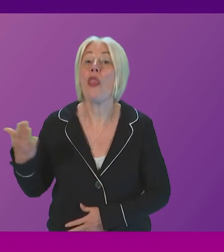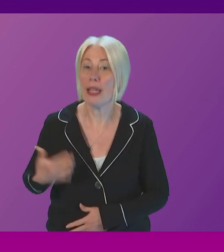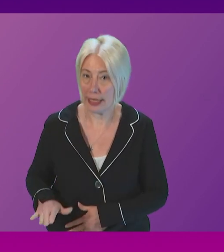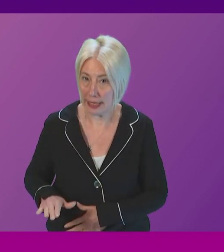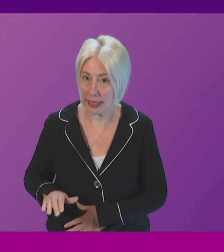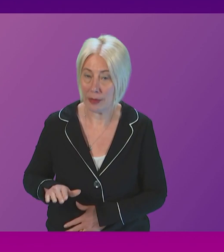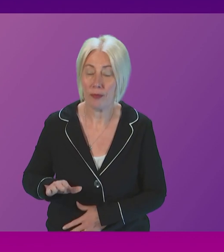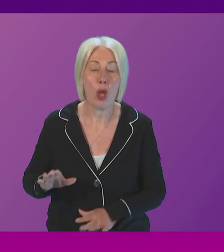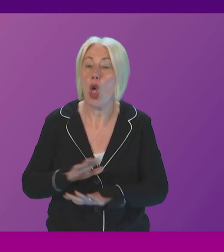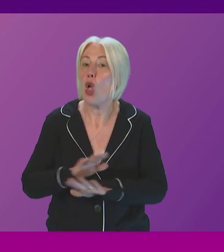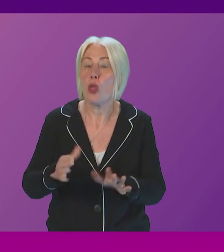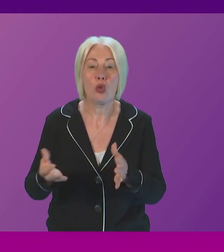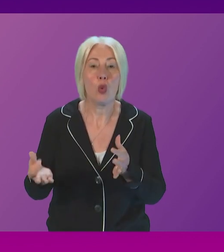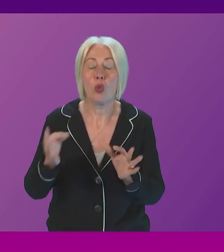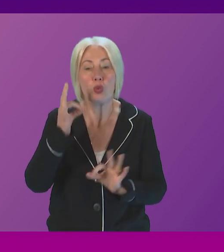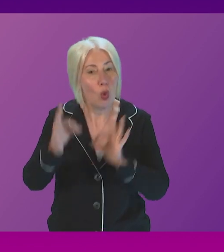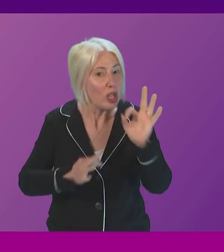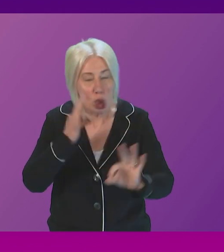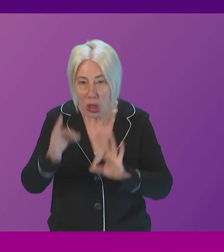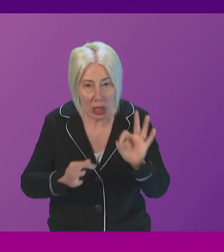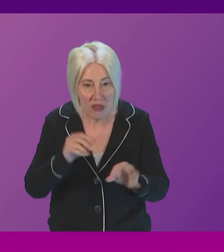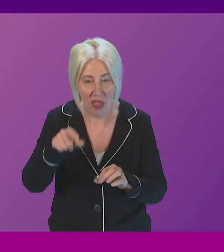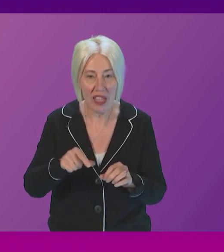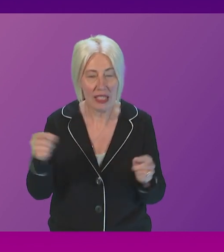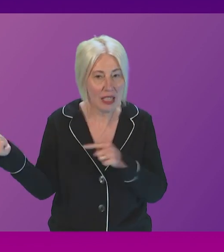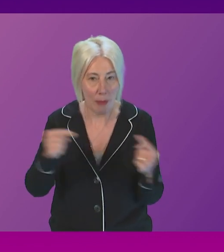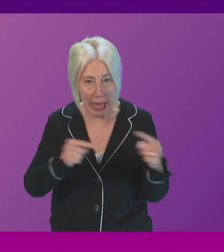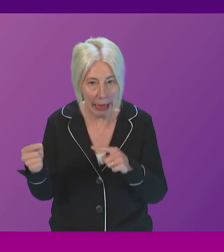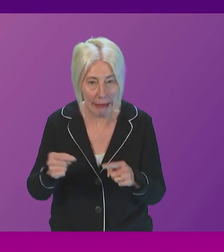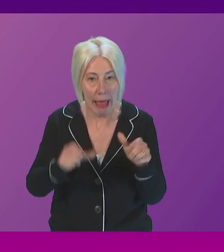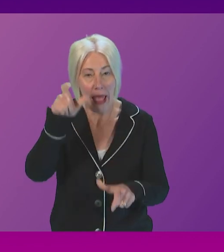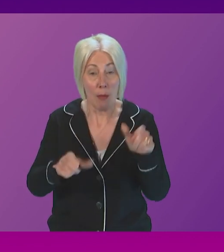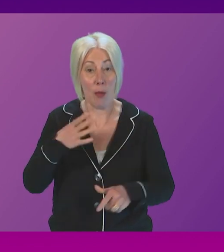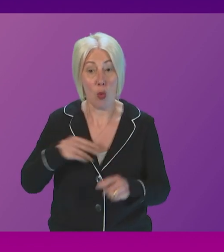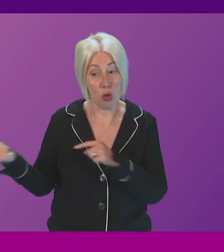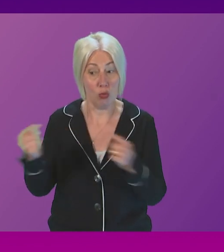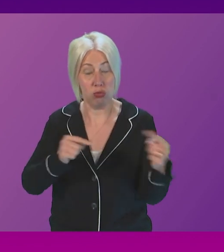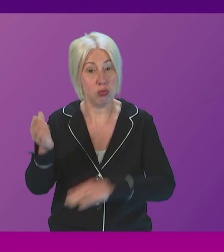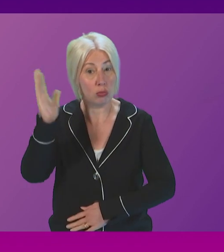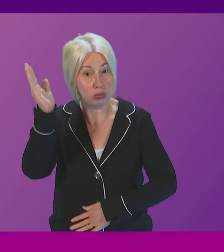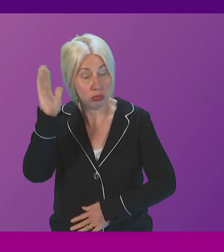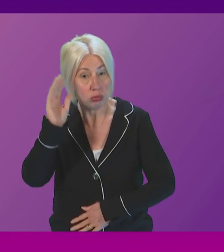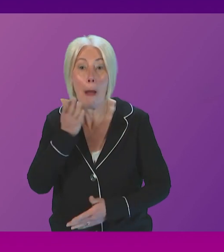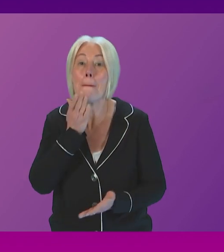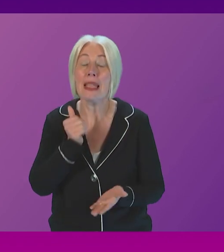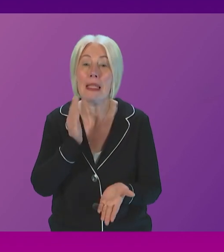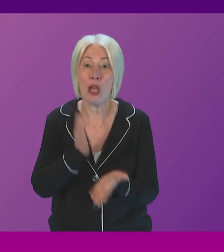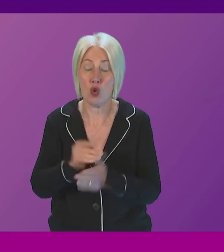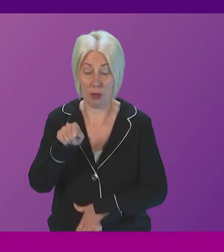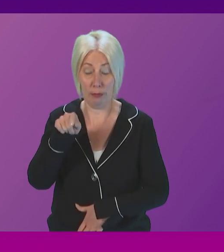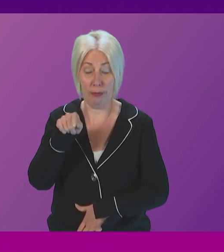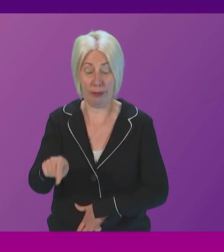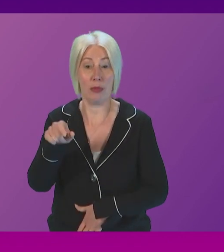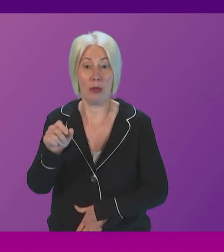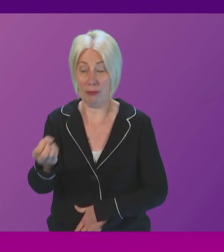concluded without any questions being put and I would ask those members who would wish to speak in the debate to please press the request to speak